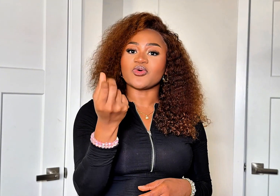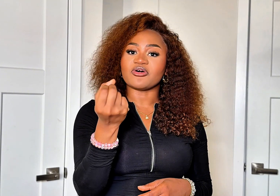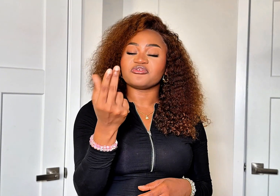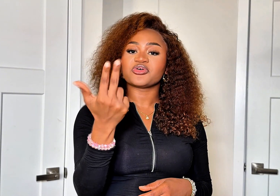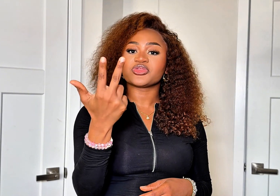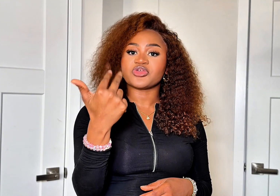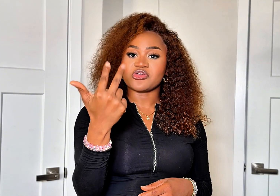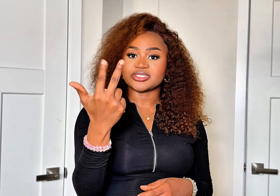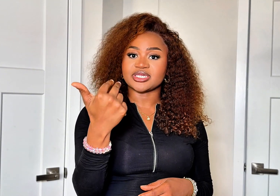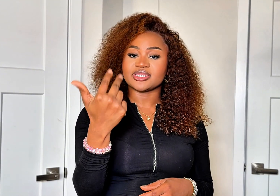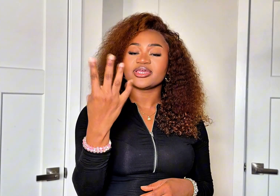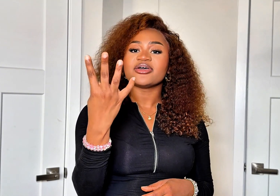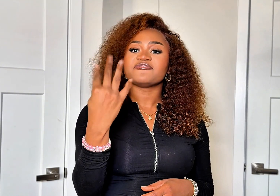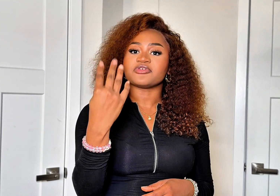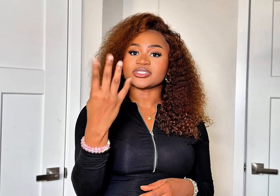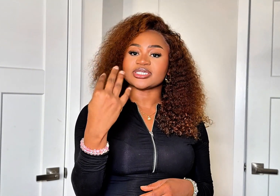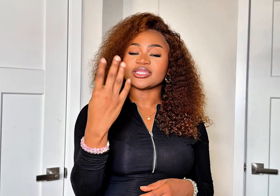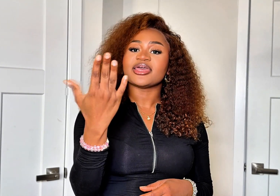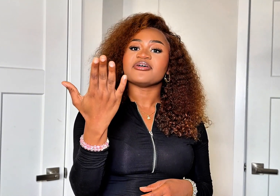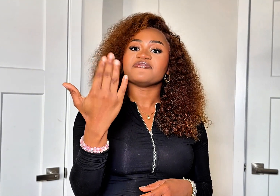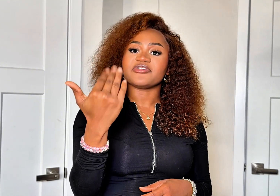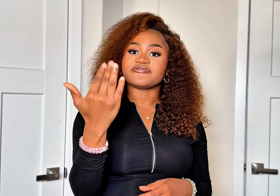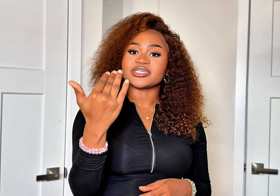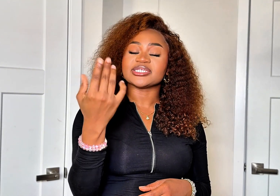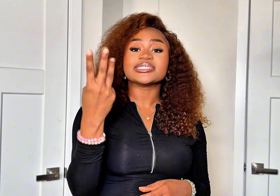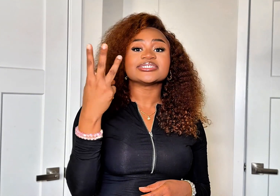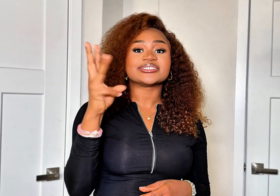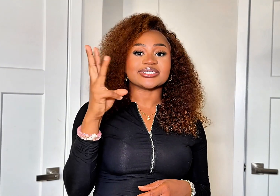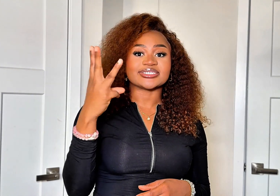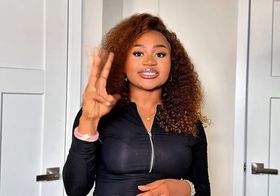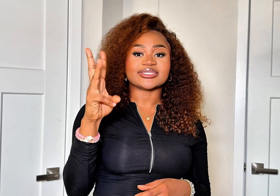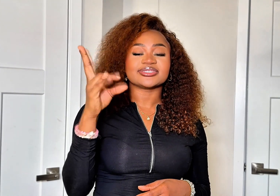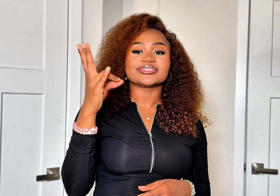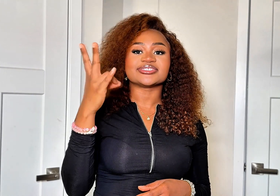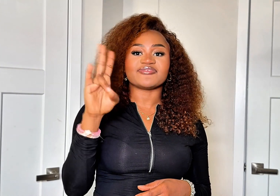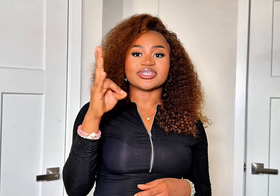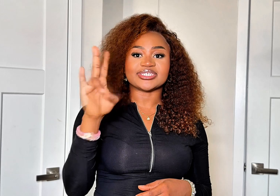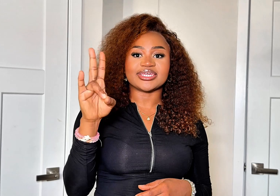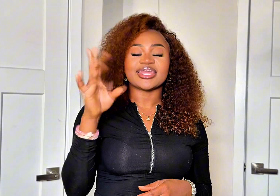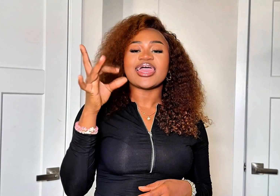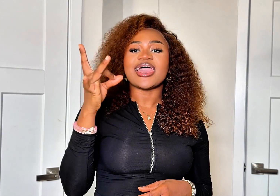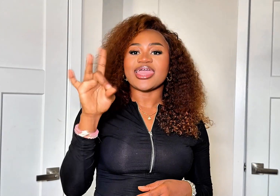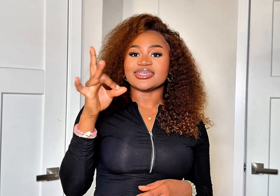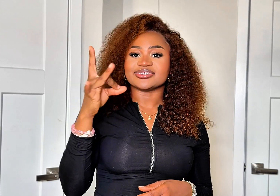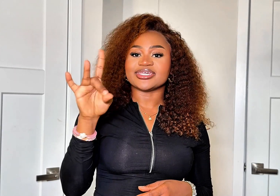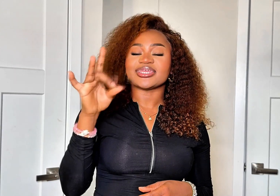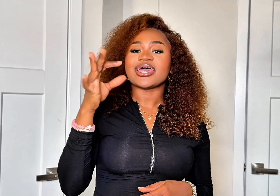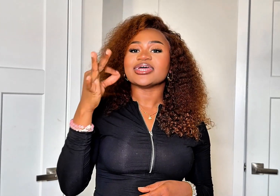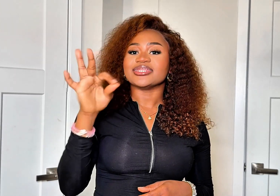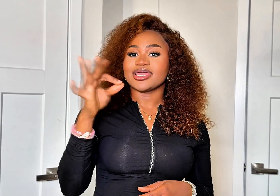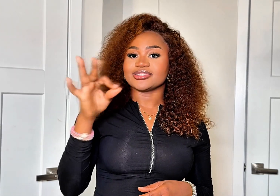12, 13, 14, 15, 16, 17, 18,